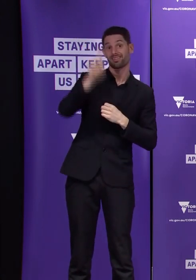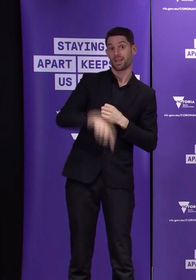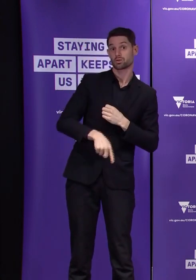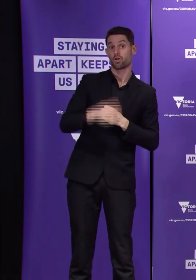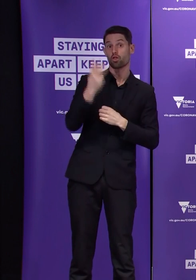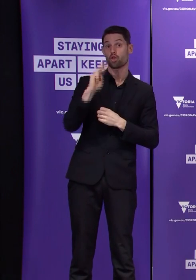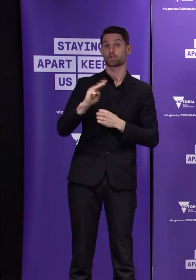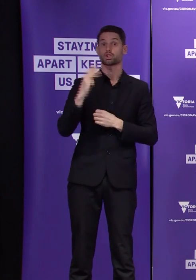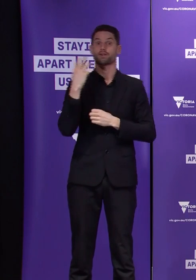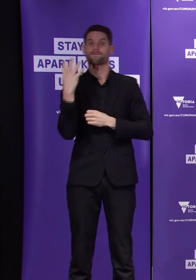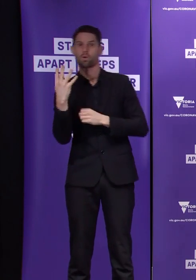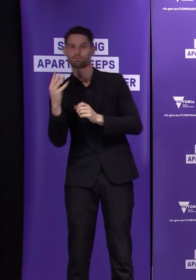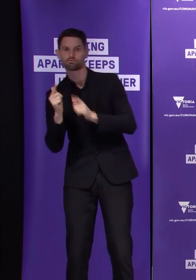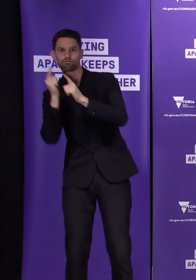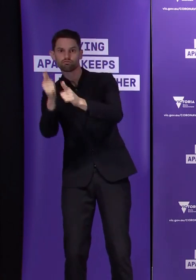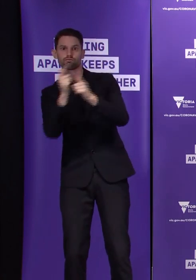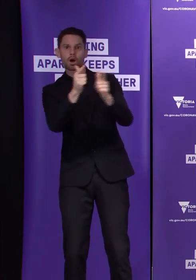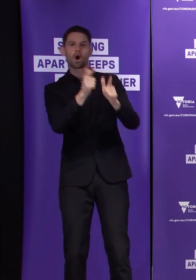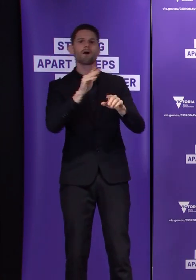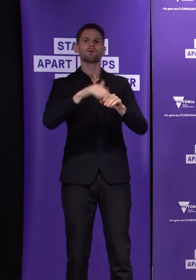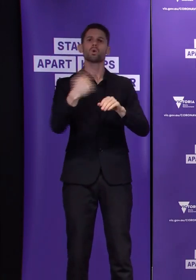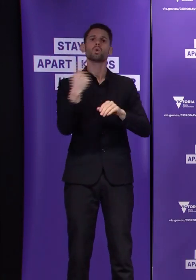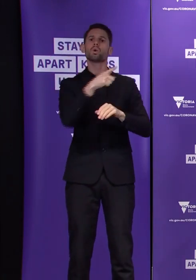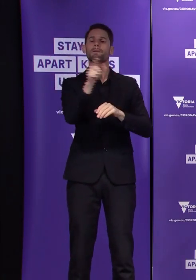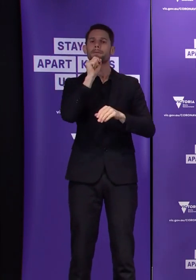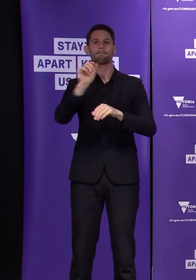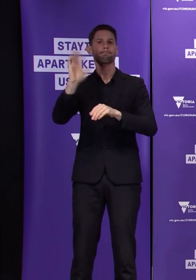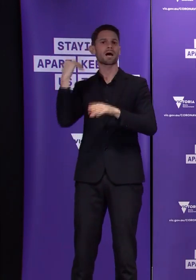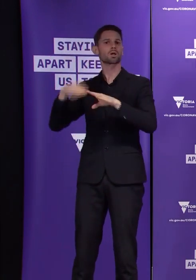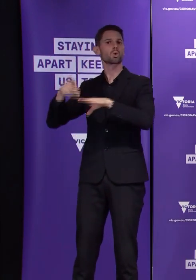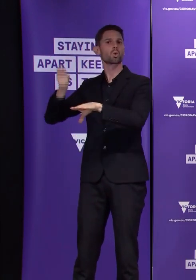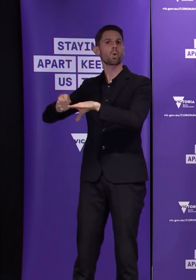16,034 compliance checks. That includes